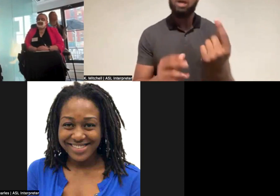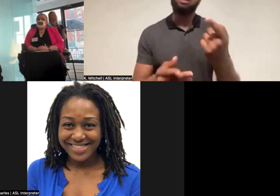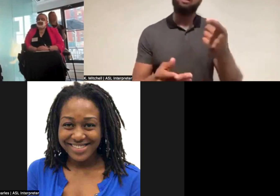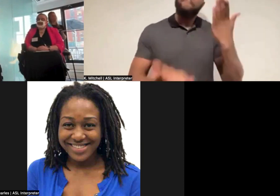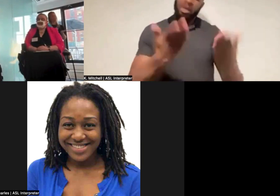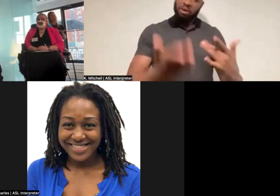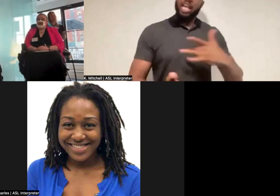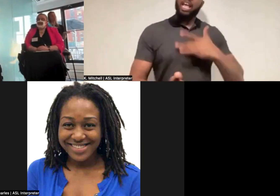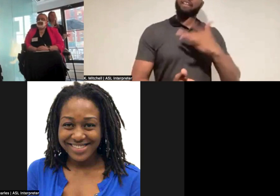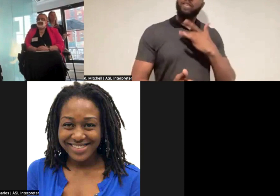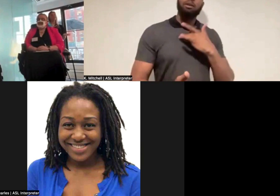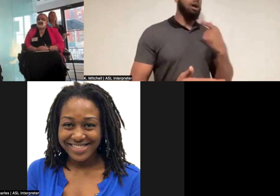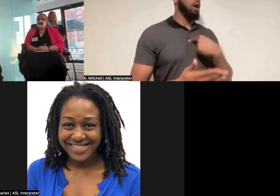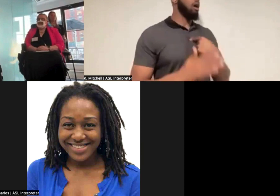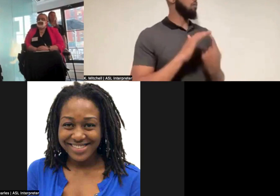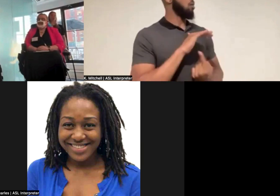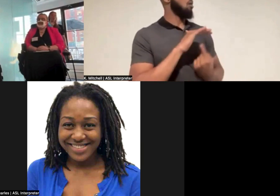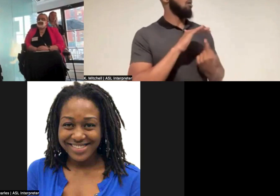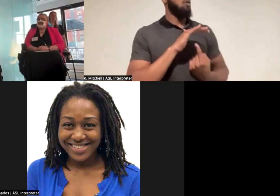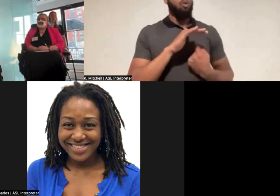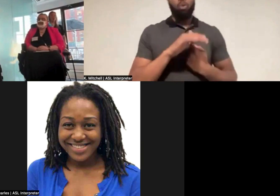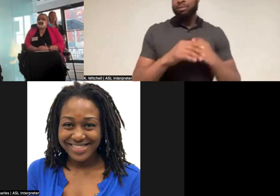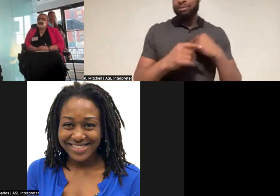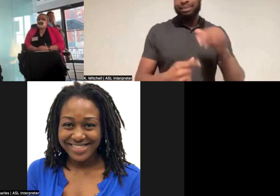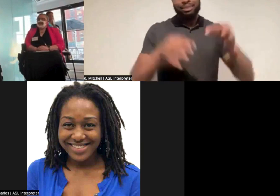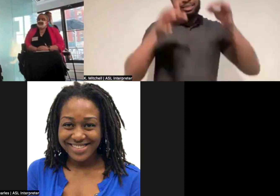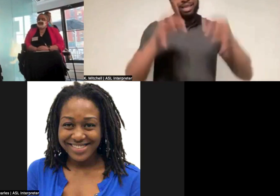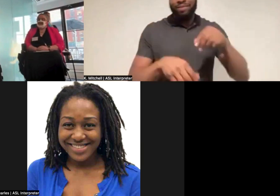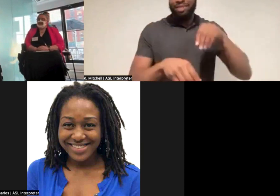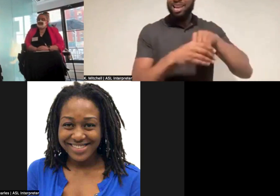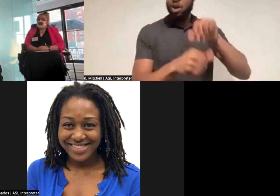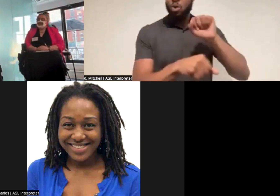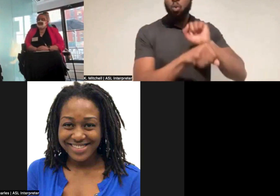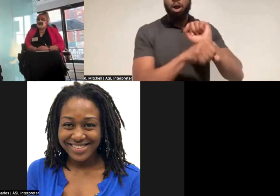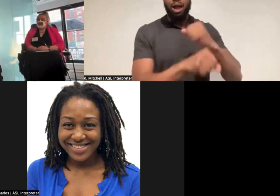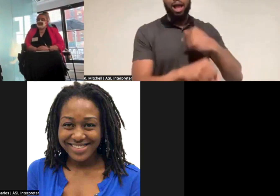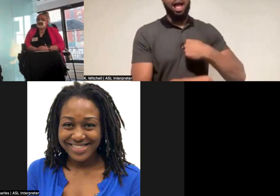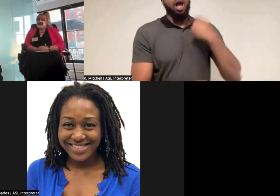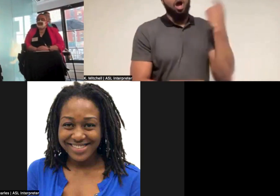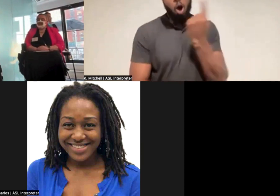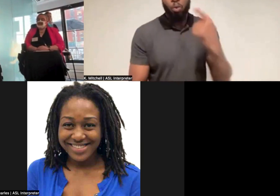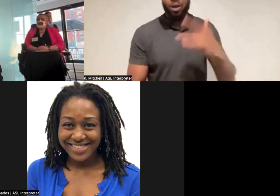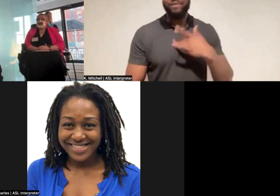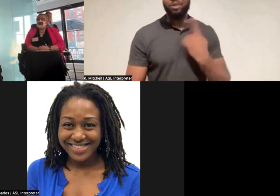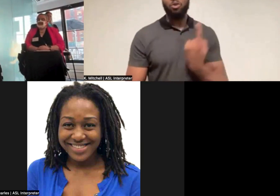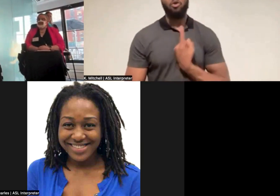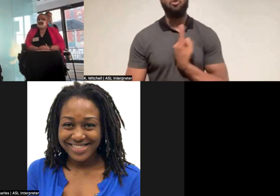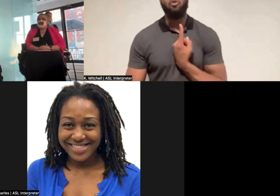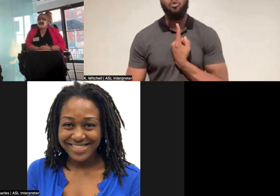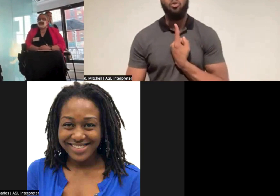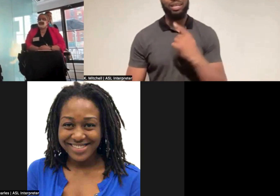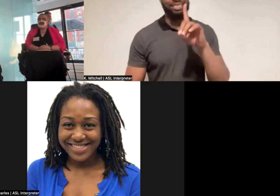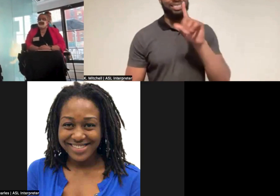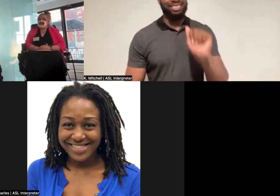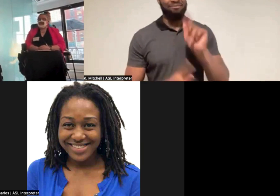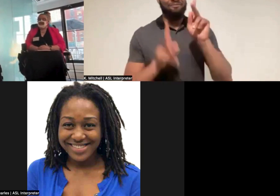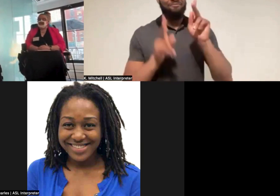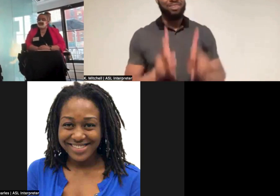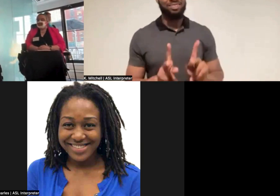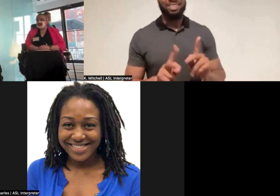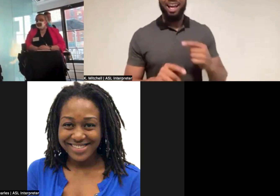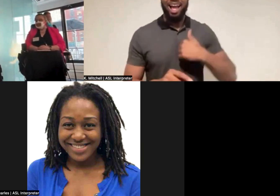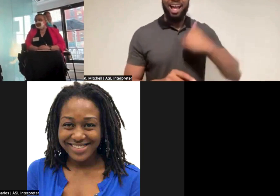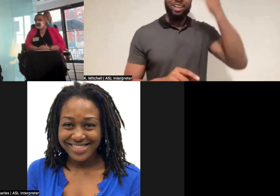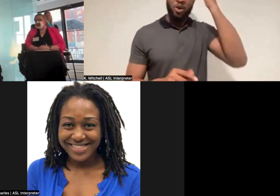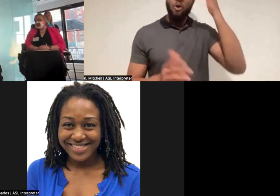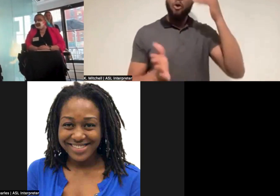in the workplace. I've always felt very alone as a disabled person. I know the likelihood of me being the only